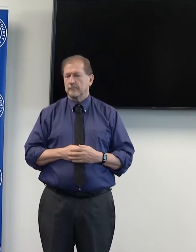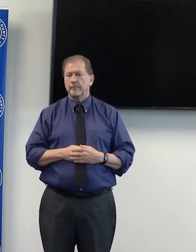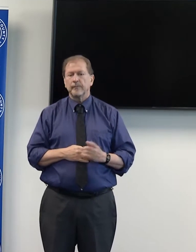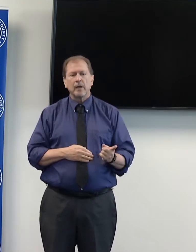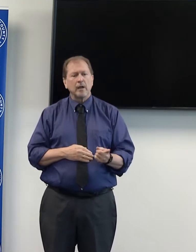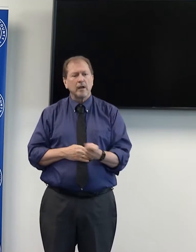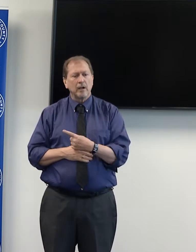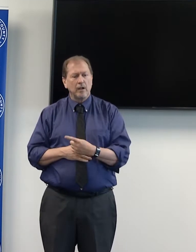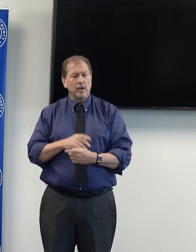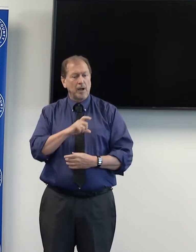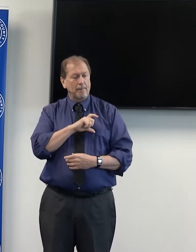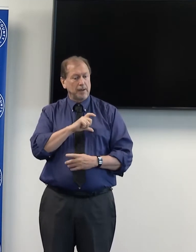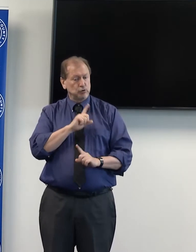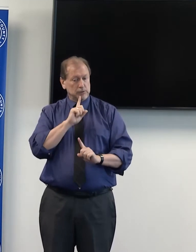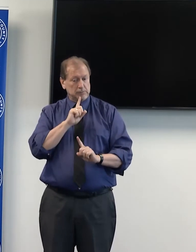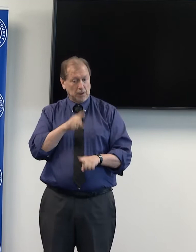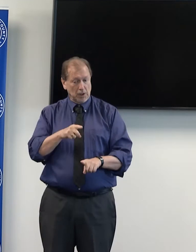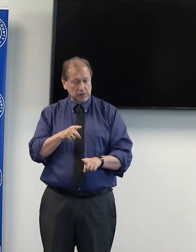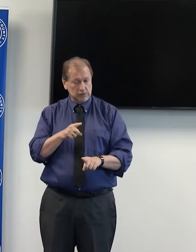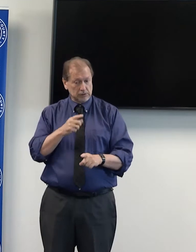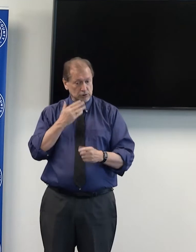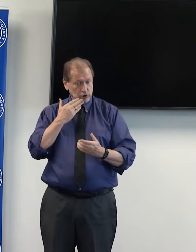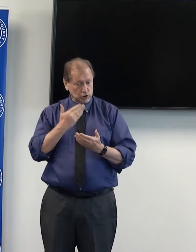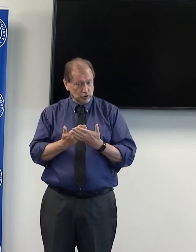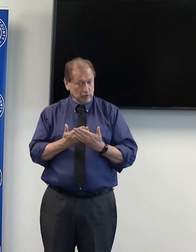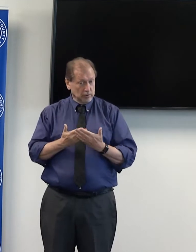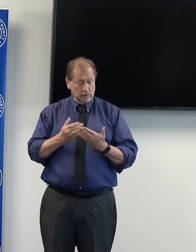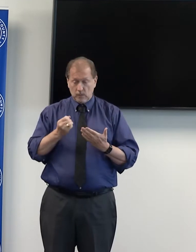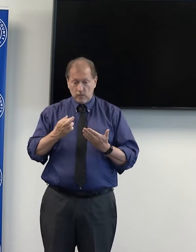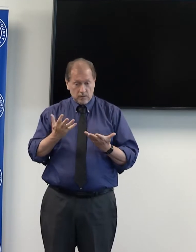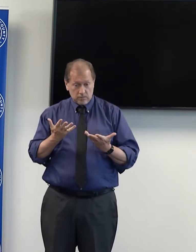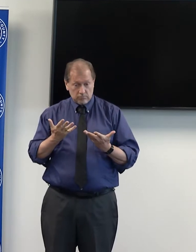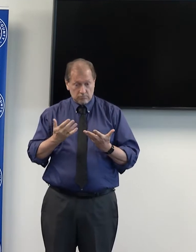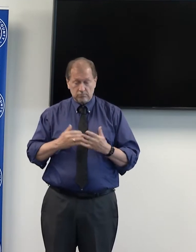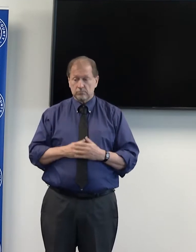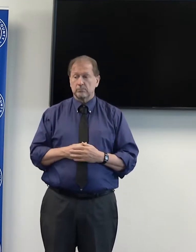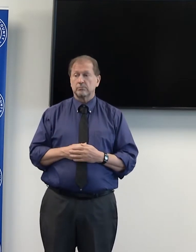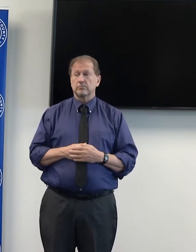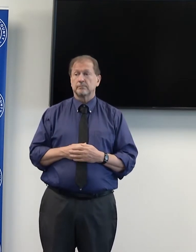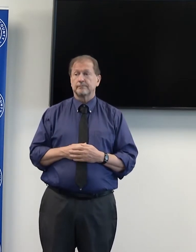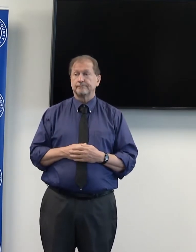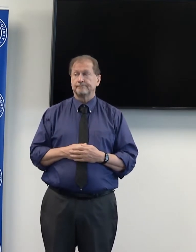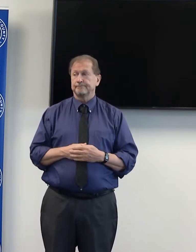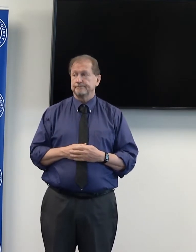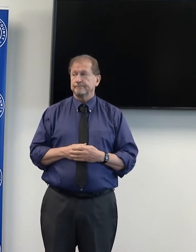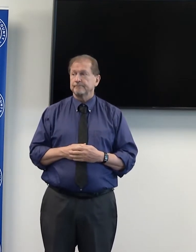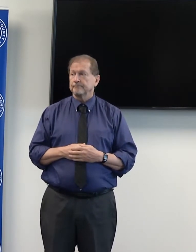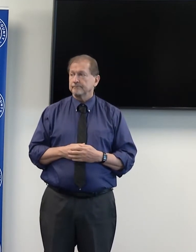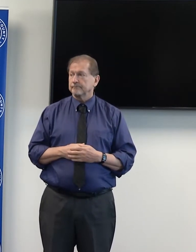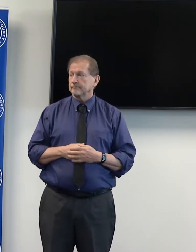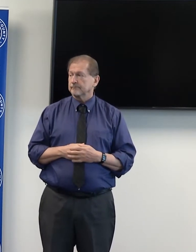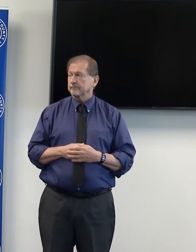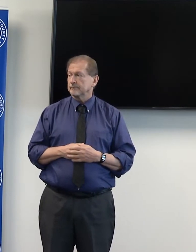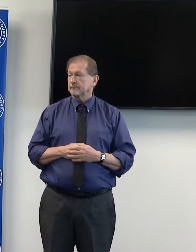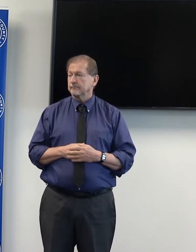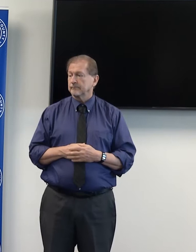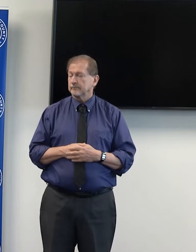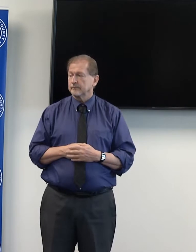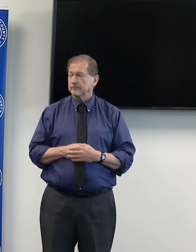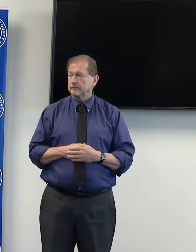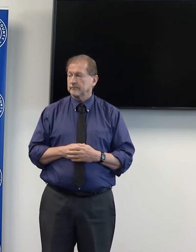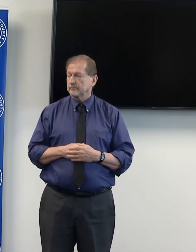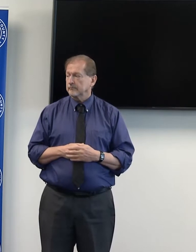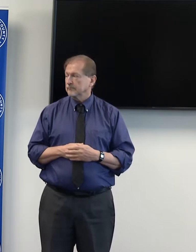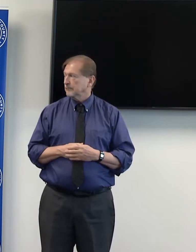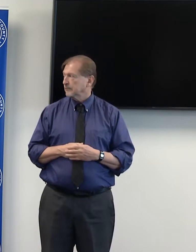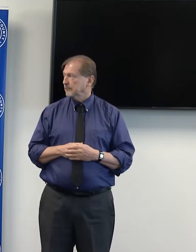too much or not enough? Who's this, Rachel? Yes. All right, so Rachel Hinton's question is,